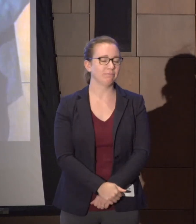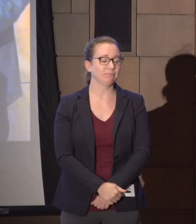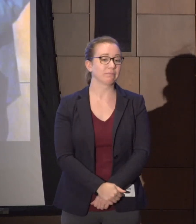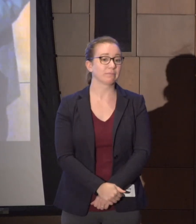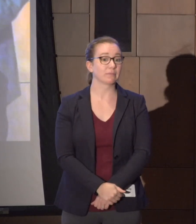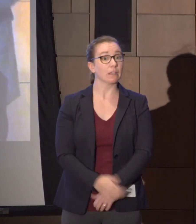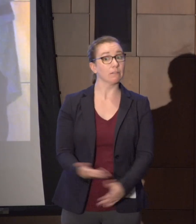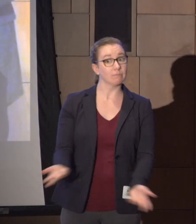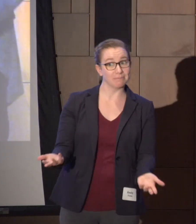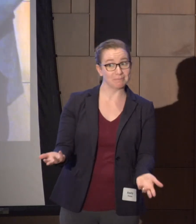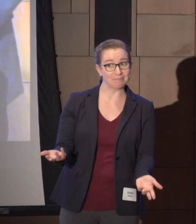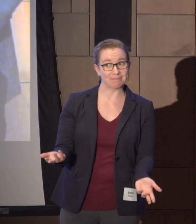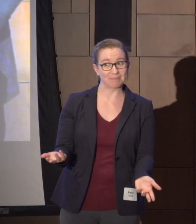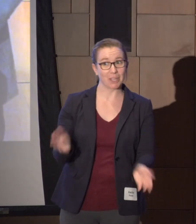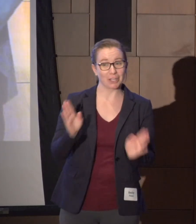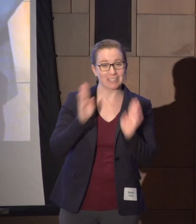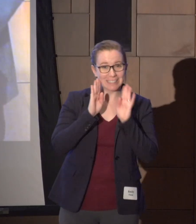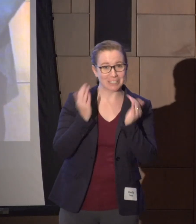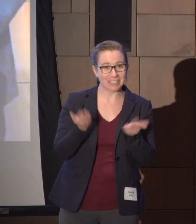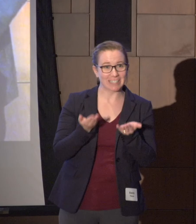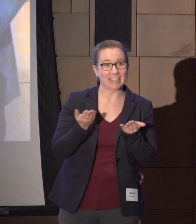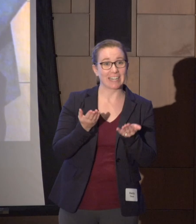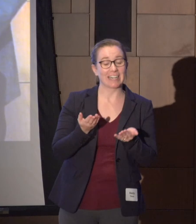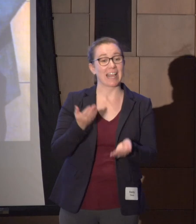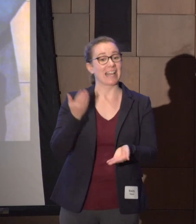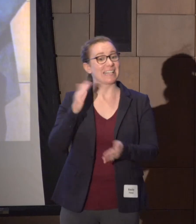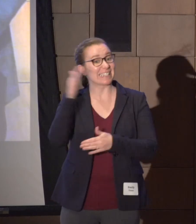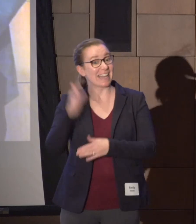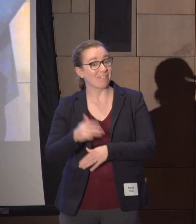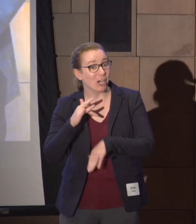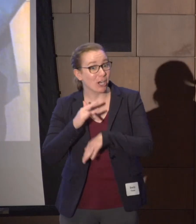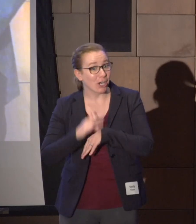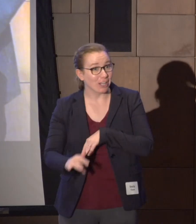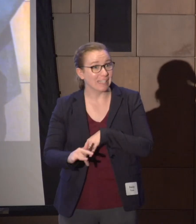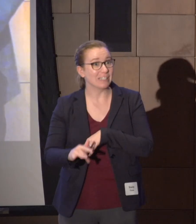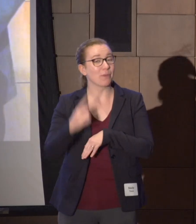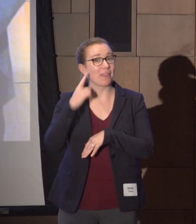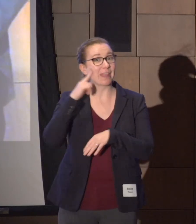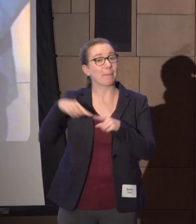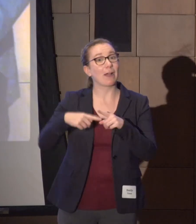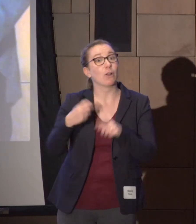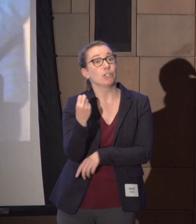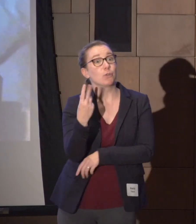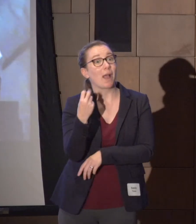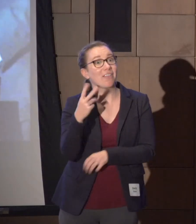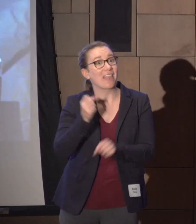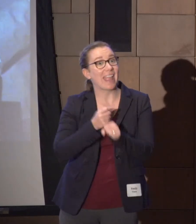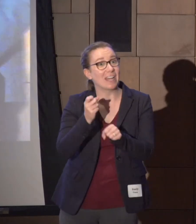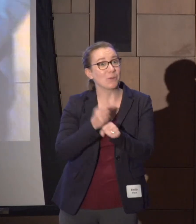I have you, it's never too early to start thinking about the 12th annual Rising Stars Awards.